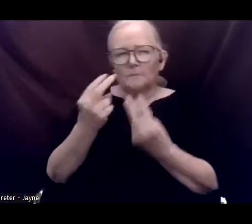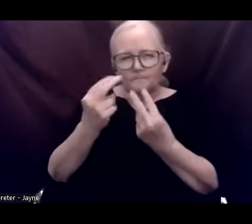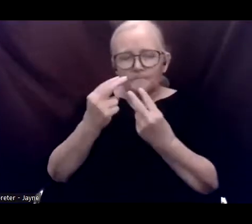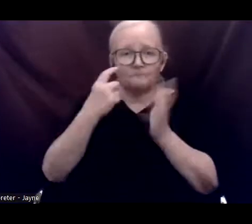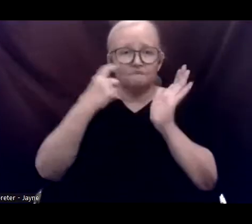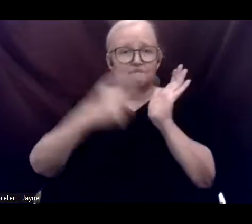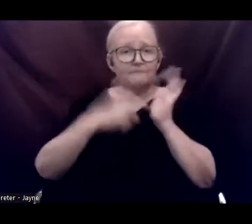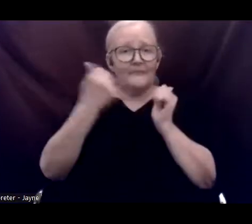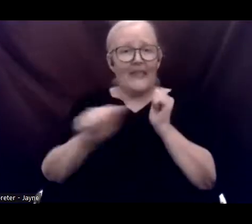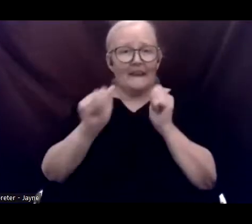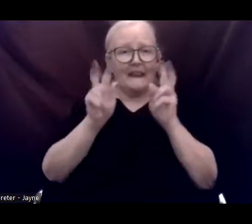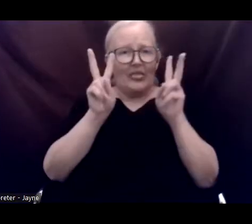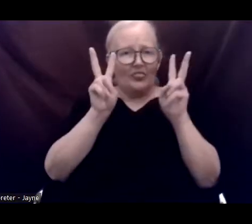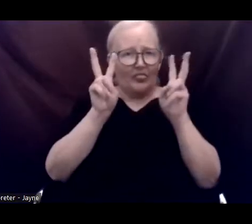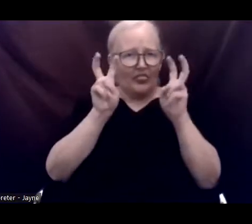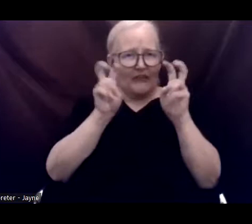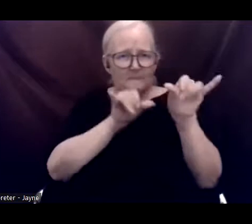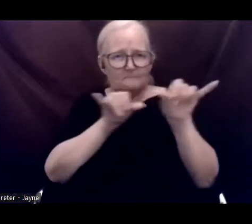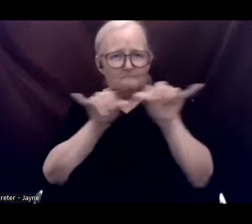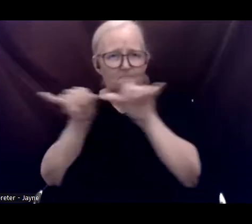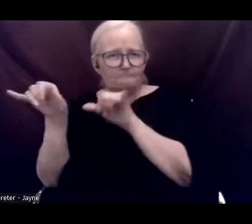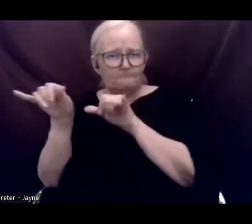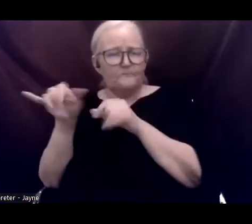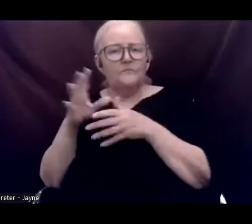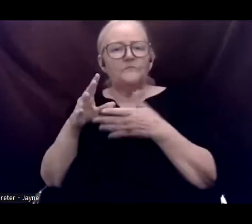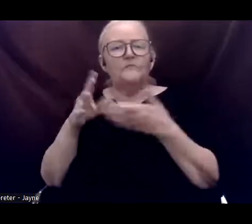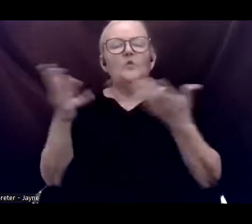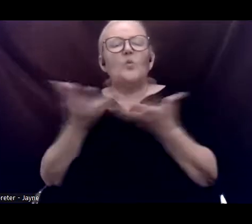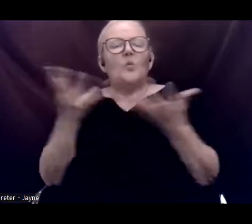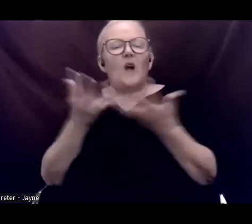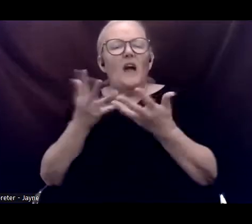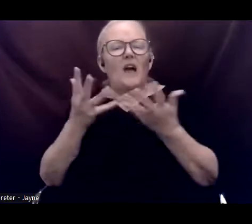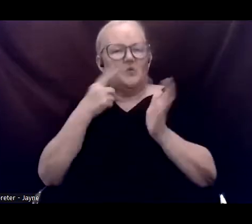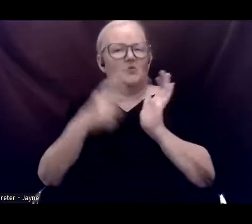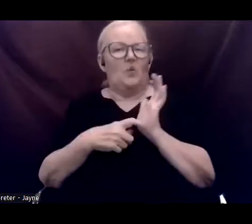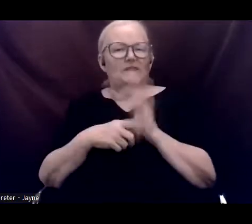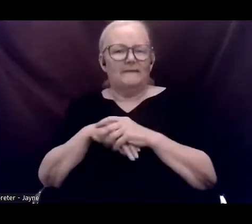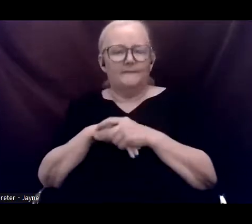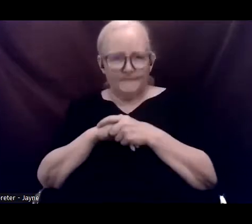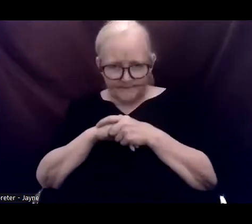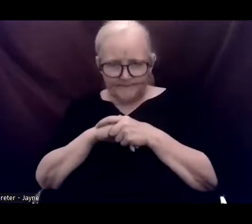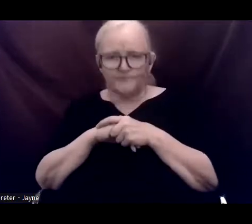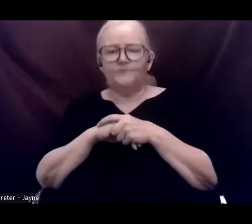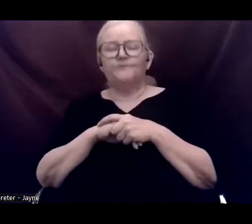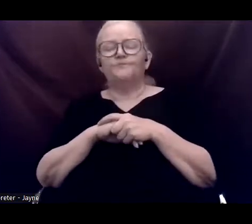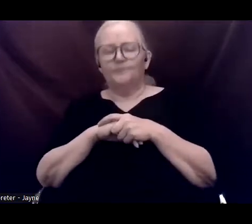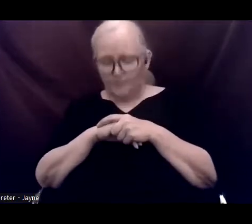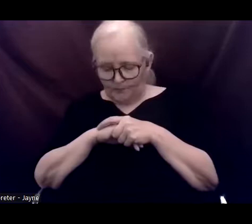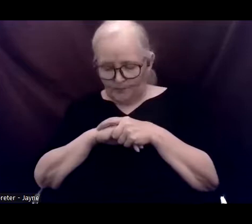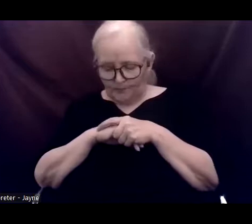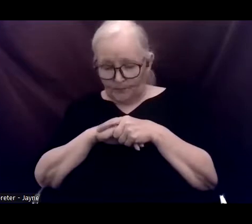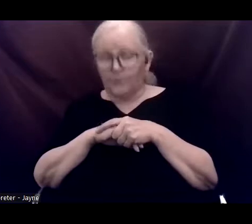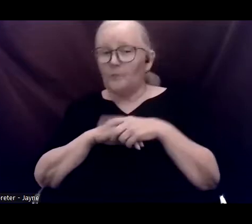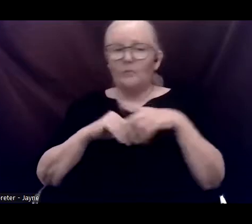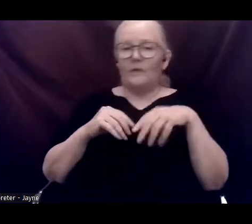you hear in these May Day celebrations and see what similarities you notice. So the earliest